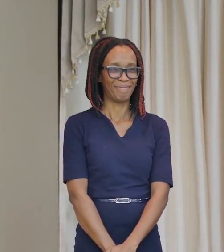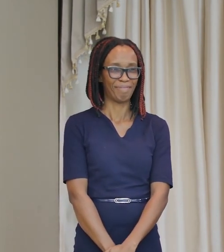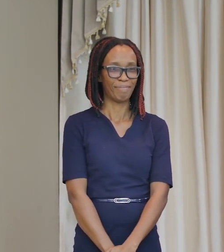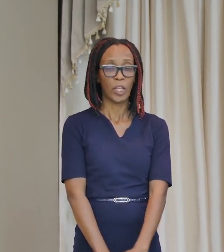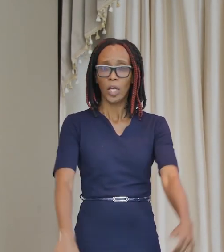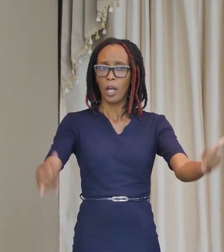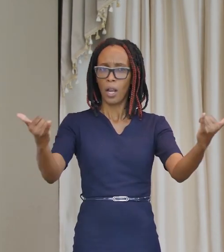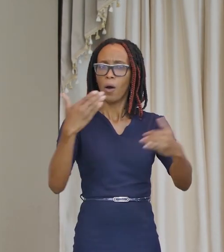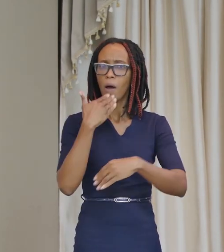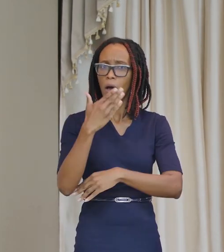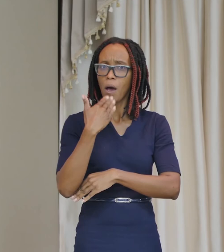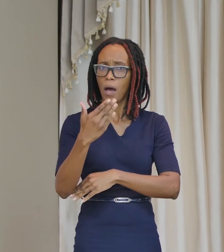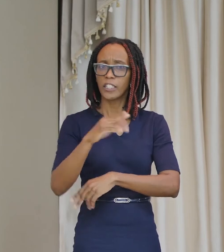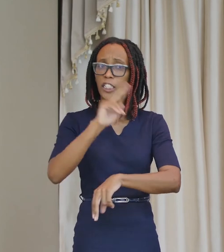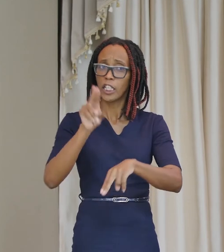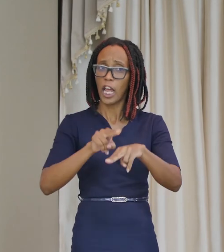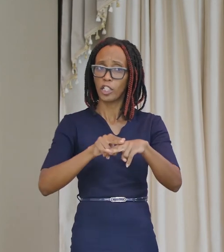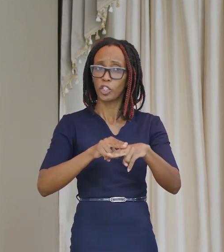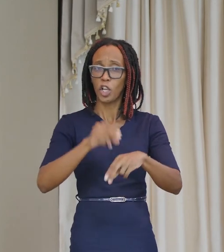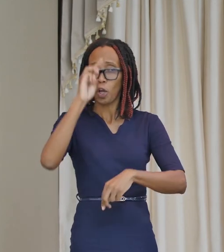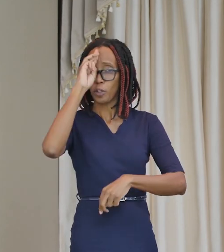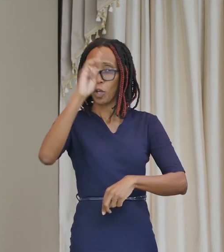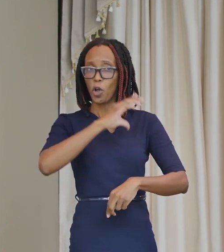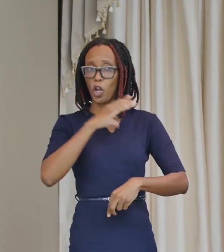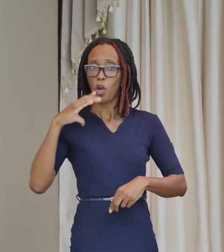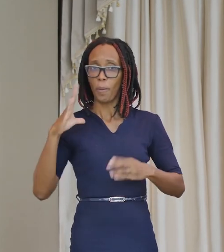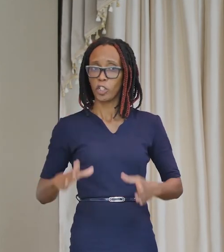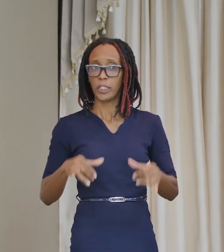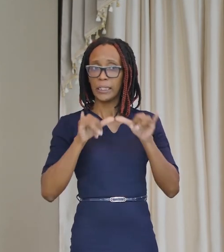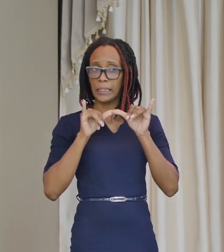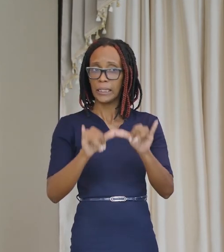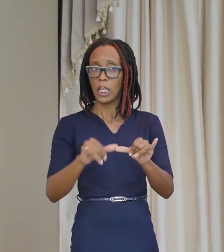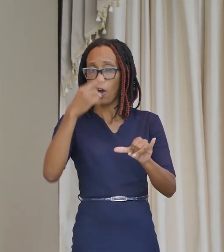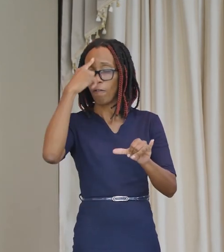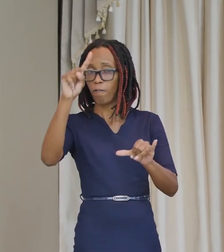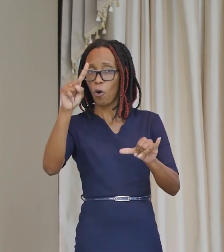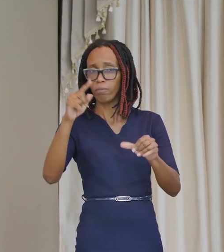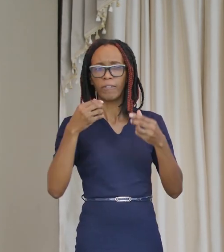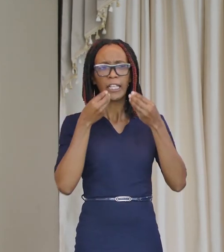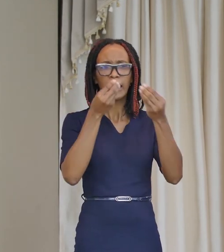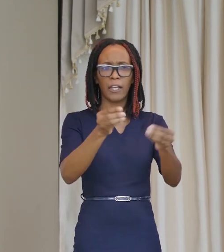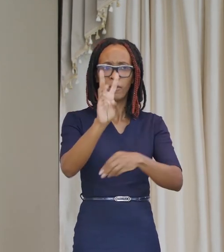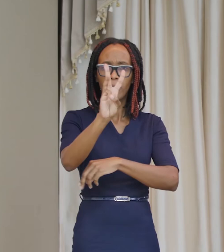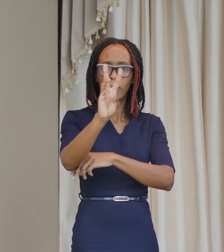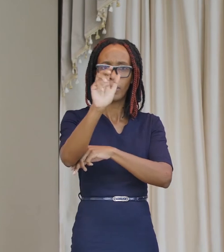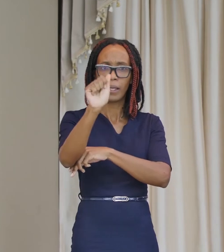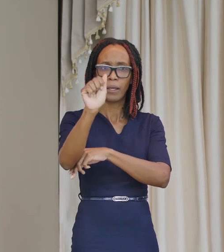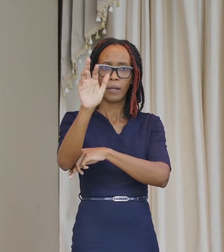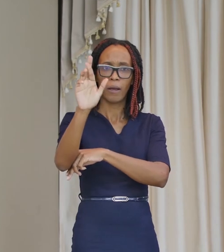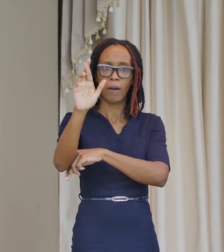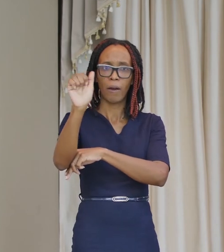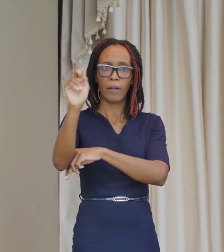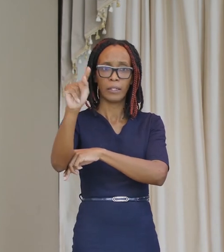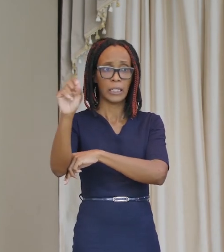I'd like to ask our National Scout Commissioner to remain on stage for the presentation of warrants to our newly appointed Deputy